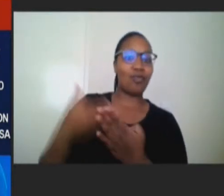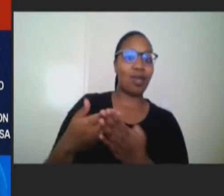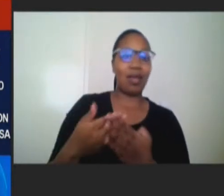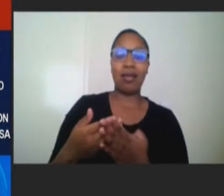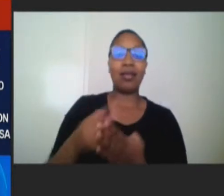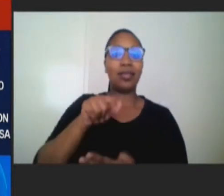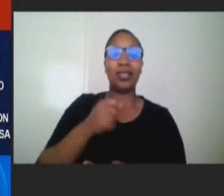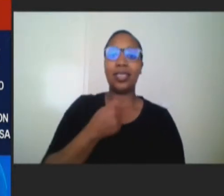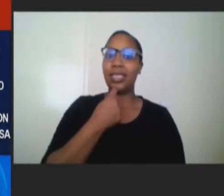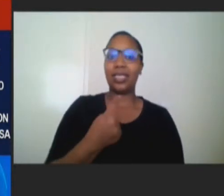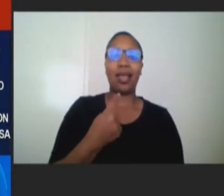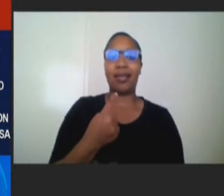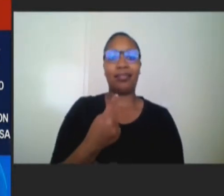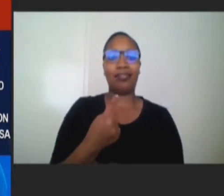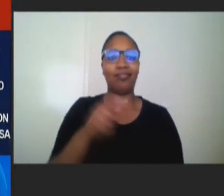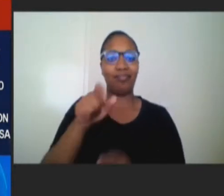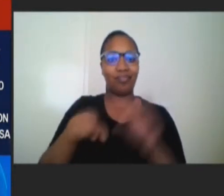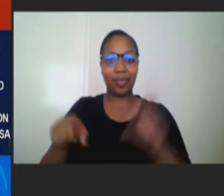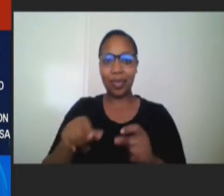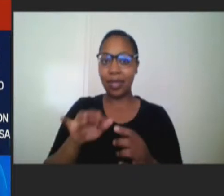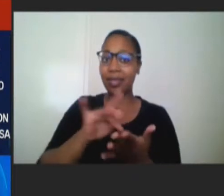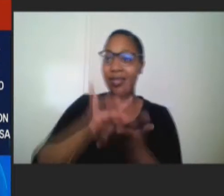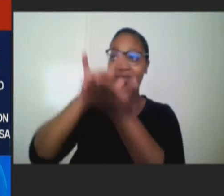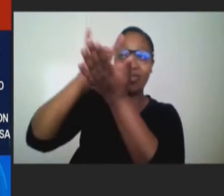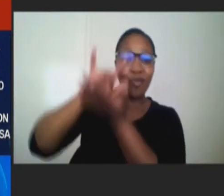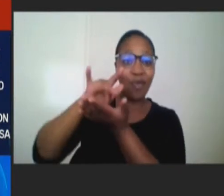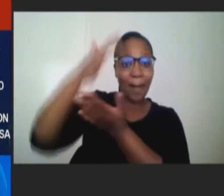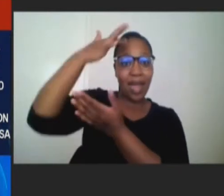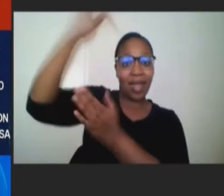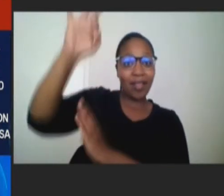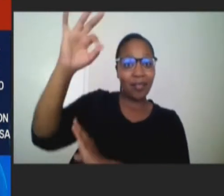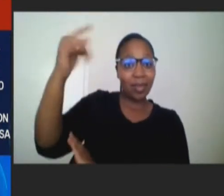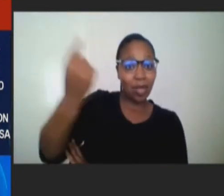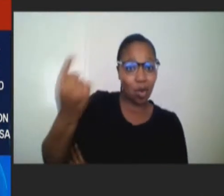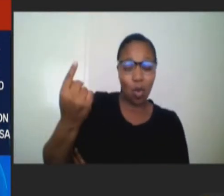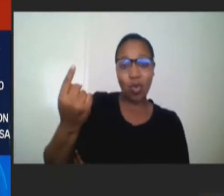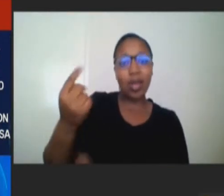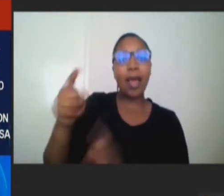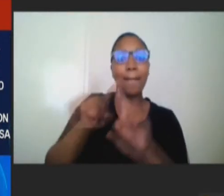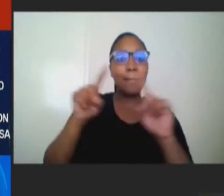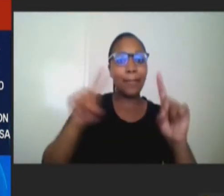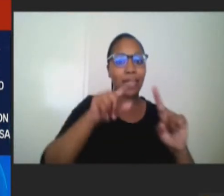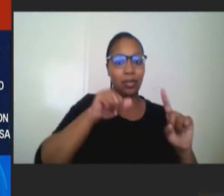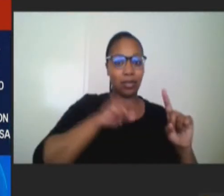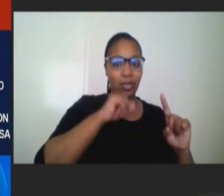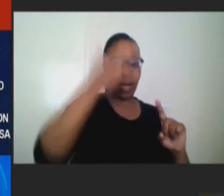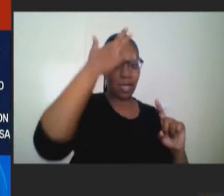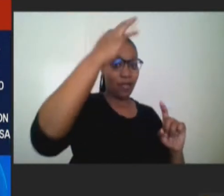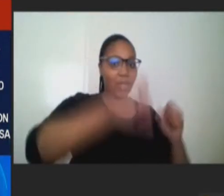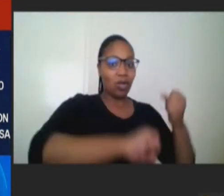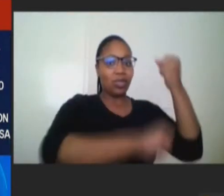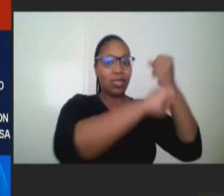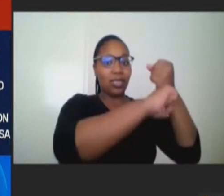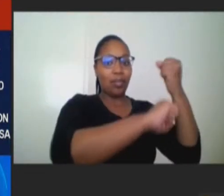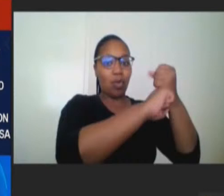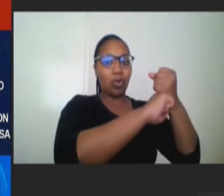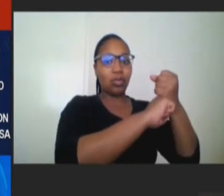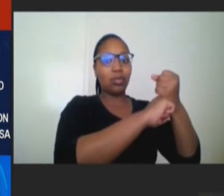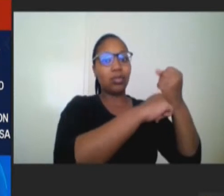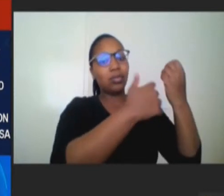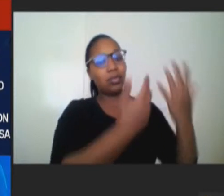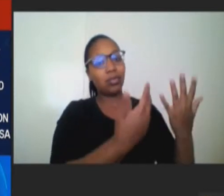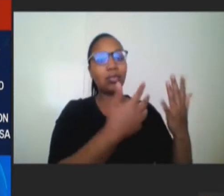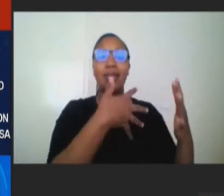mandates determined centrally by government, but we will support any sector of